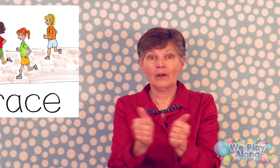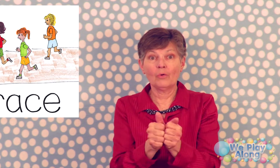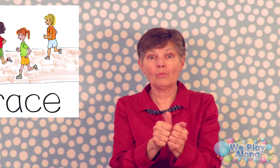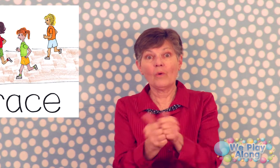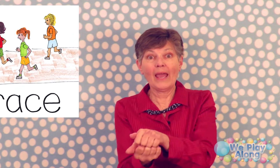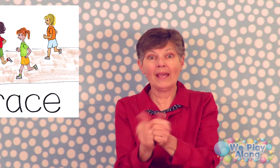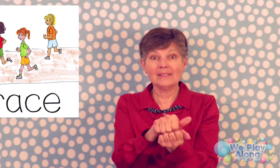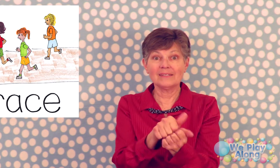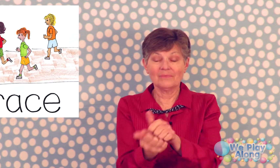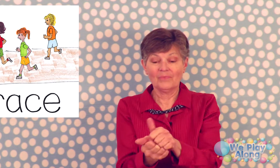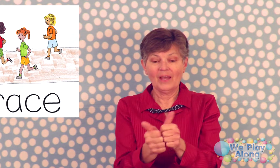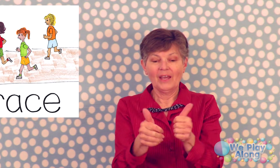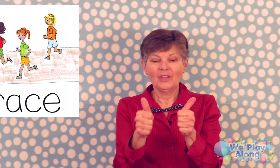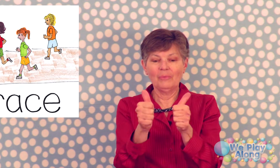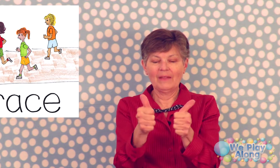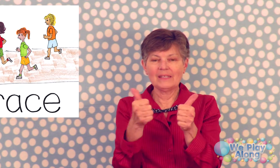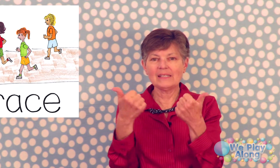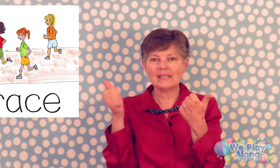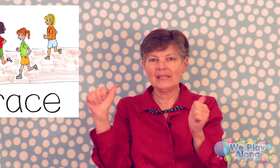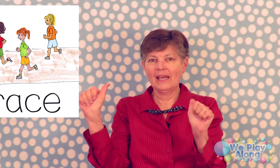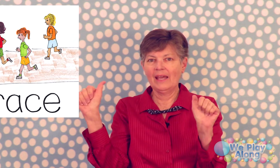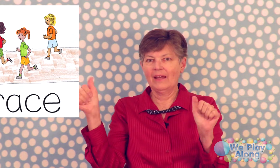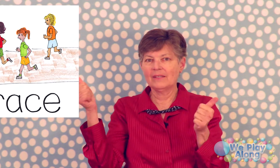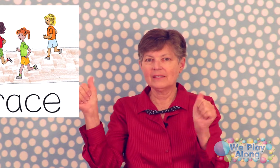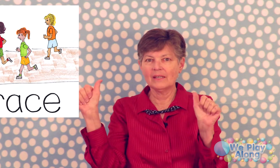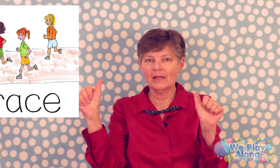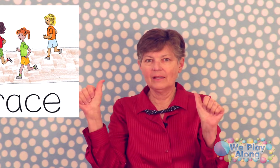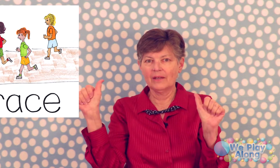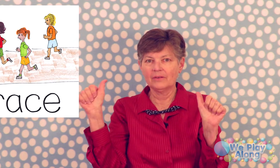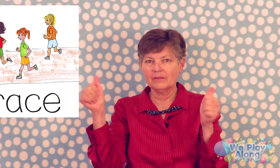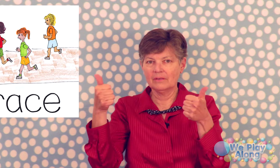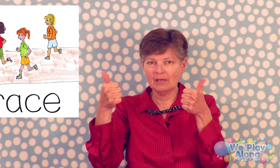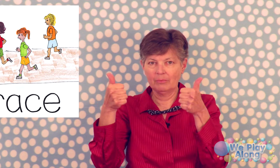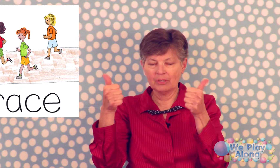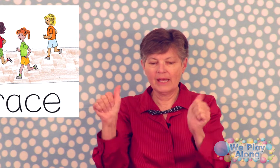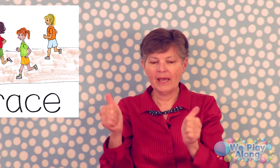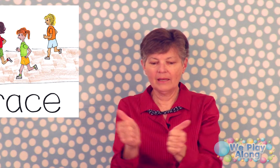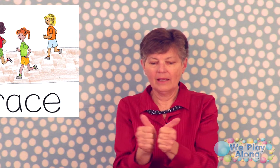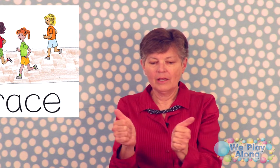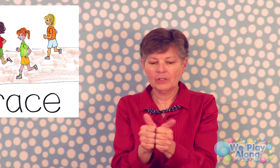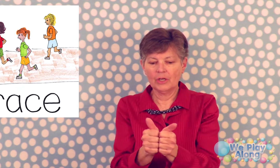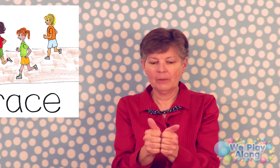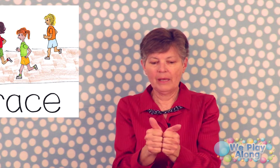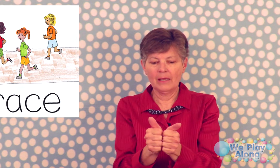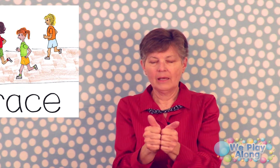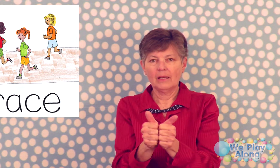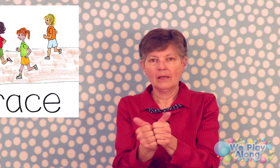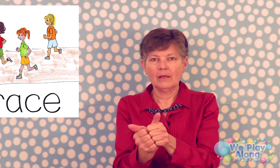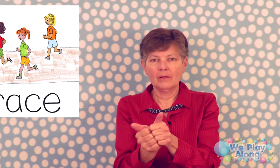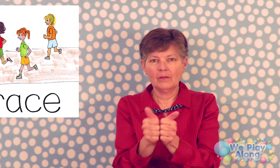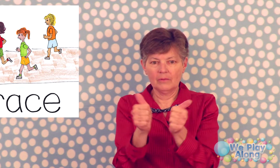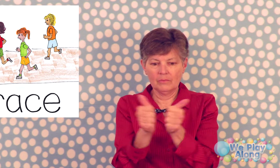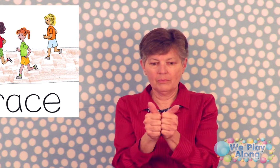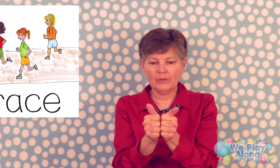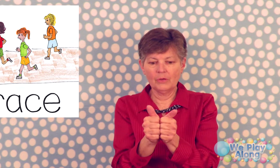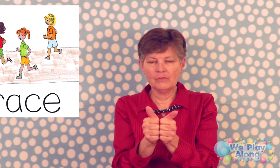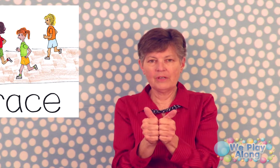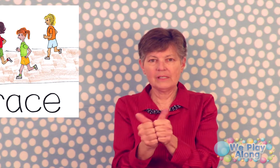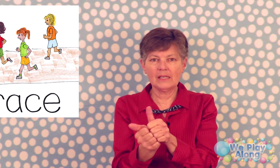a race, you make, this is a 10 hand. This is the number 10. So you're going to put those fists